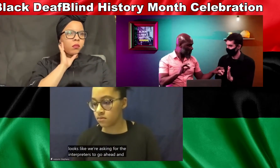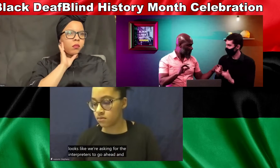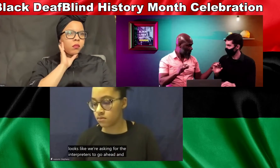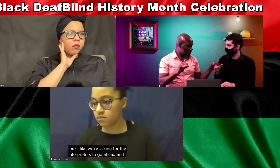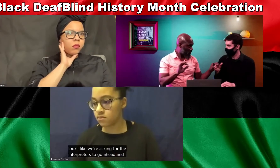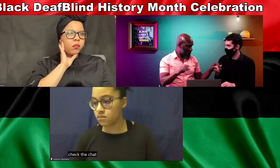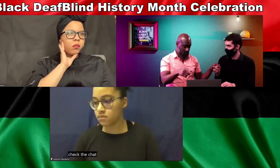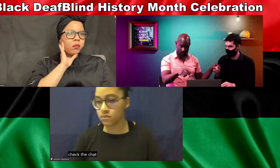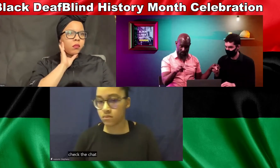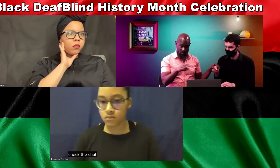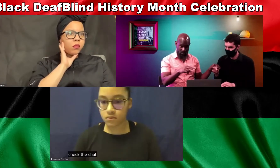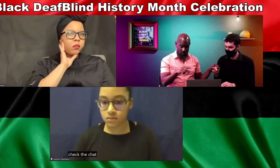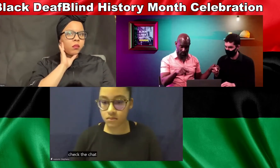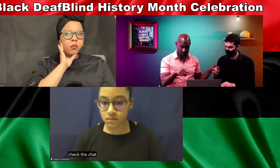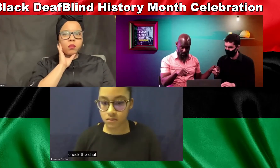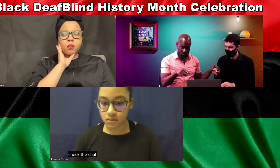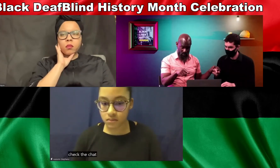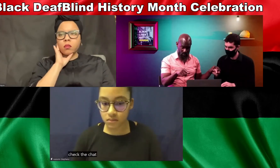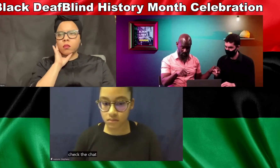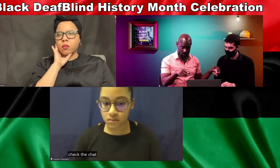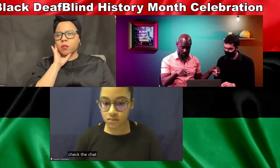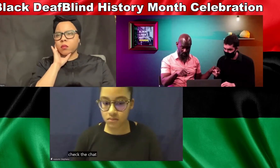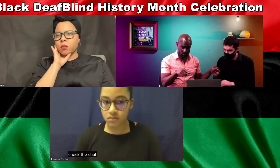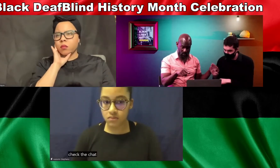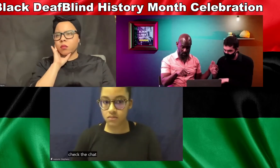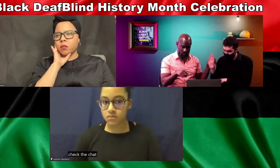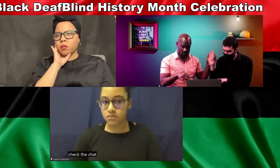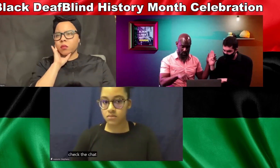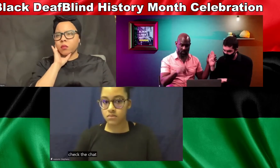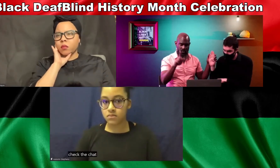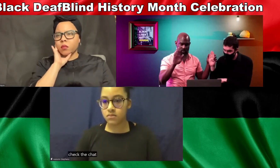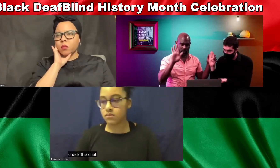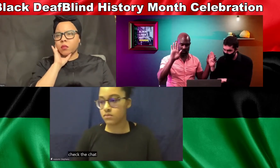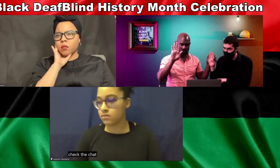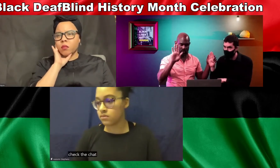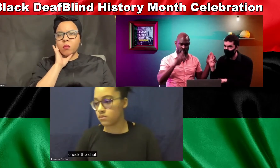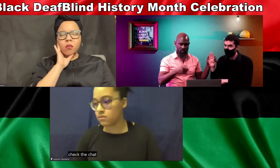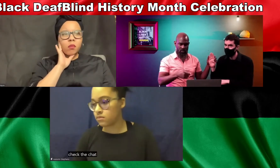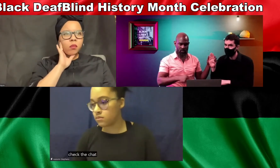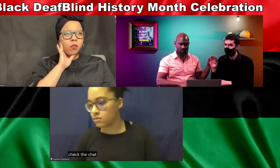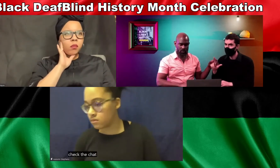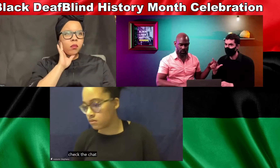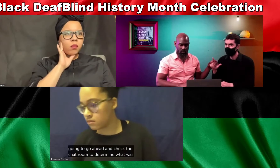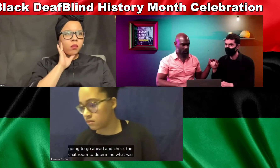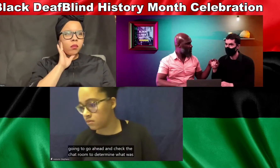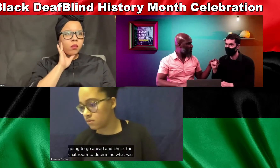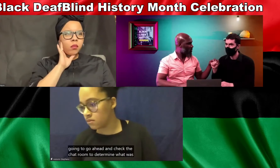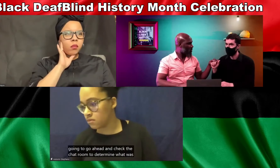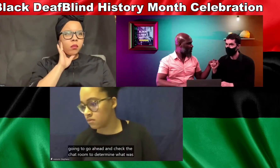We're going to go ahead and check the chat room to determine what was said.